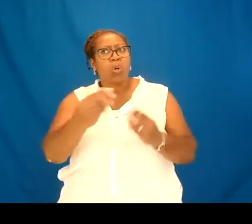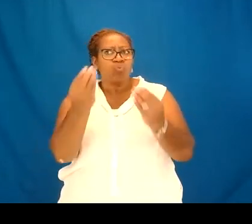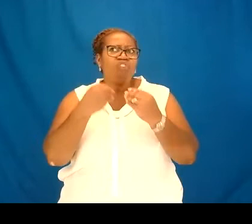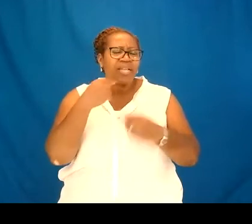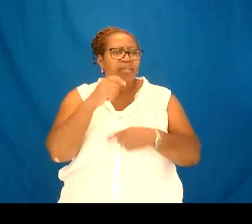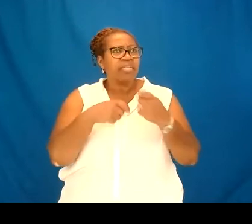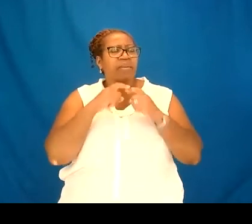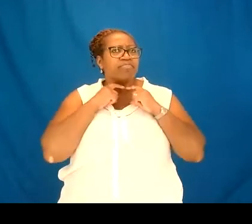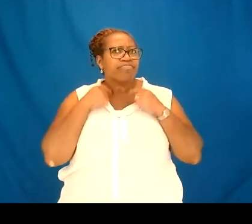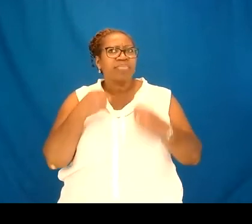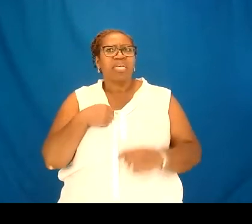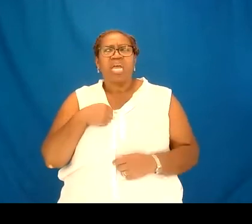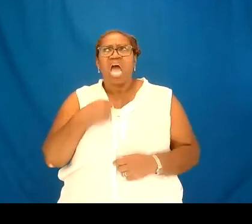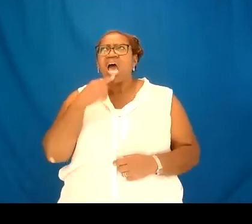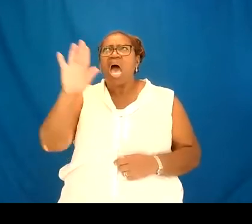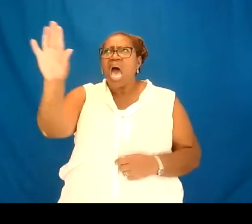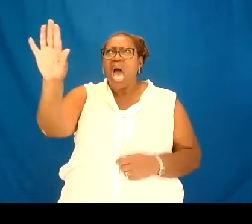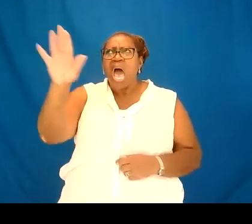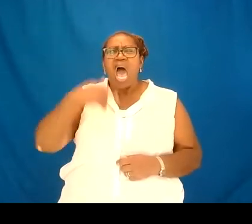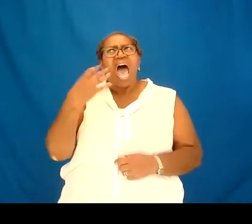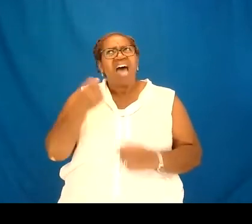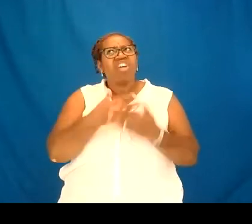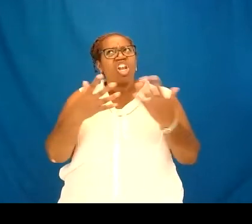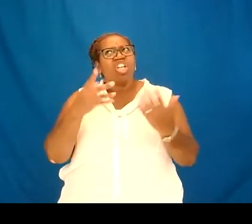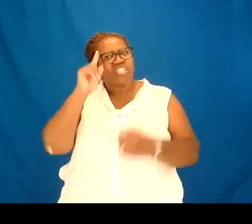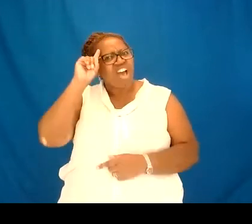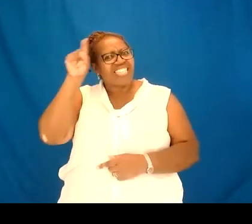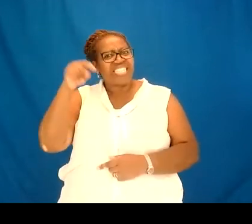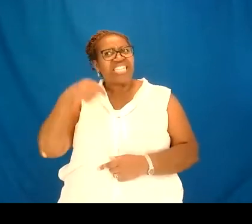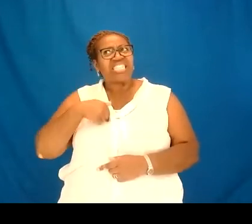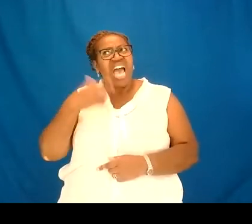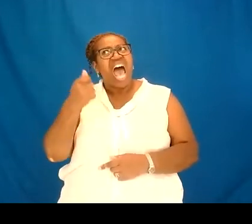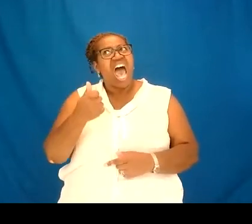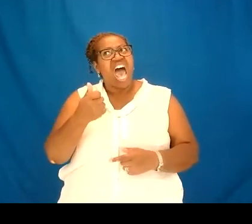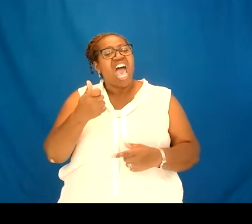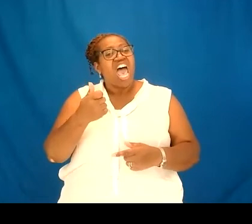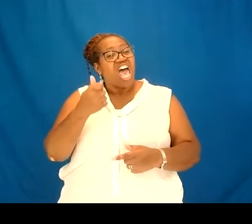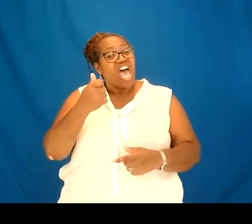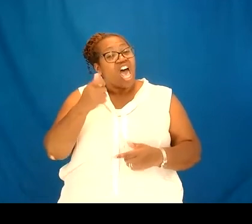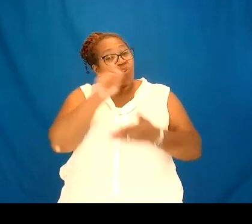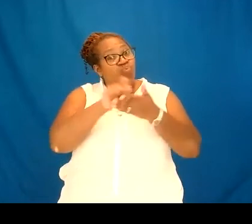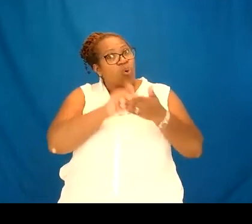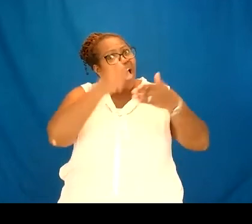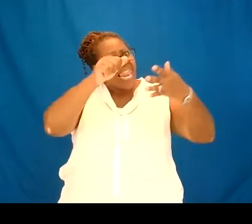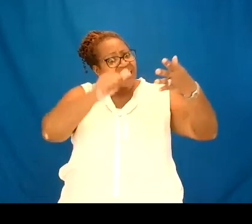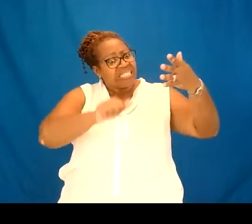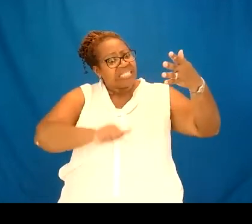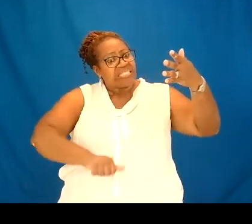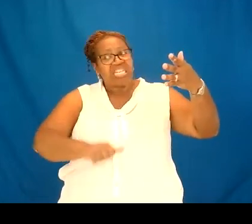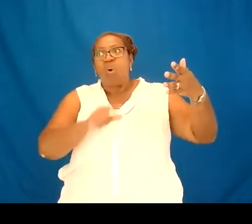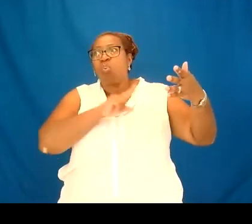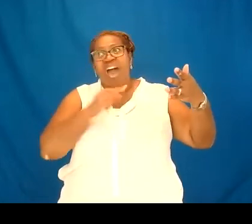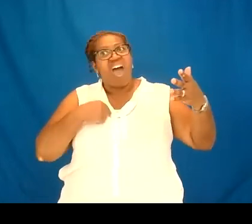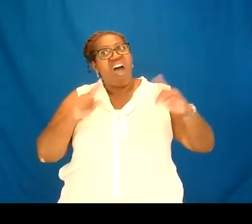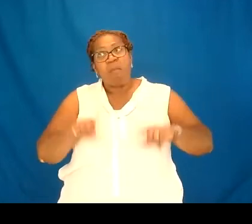why this was not a good idea. By now, you know I'm good at writing lists. So I wrote a long list. And I took the list that I had